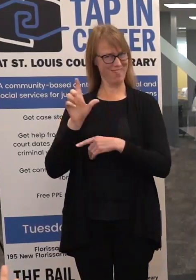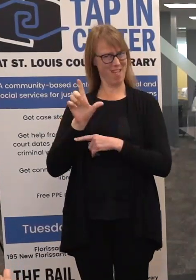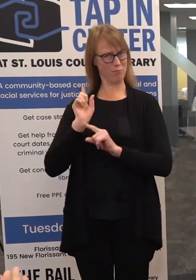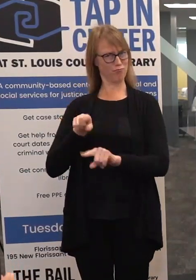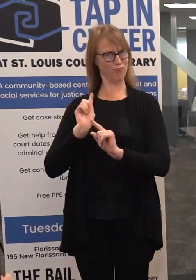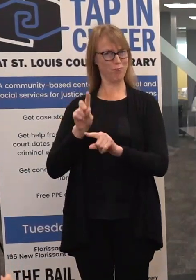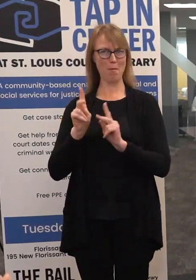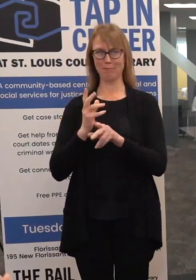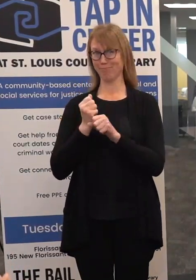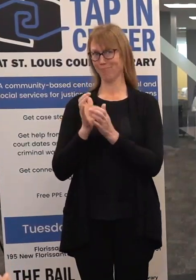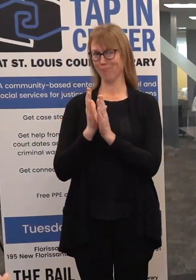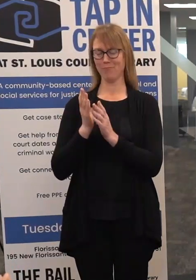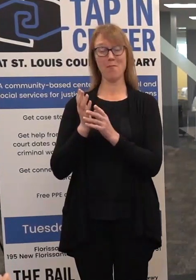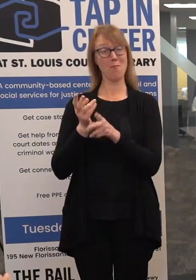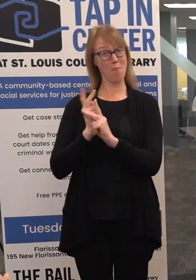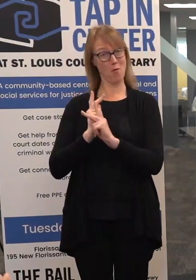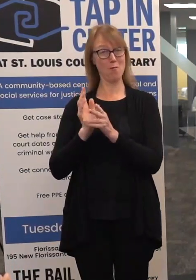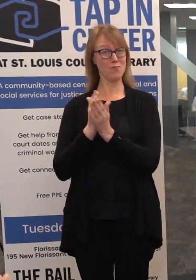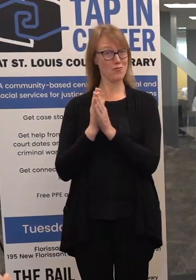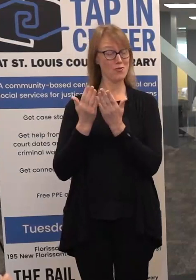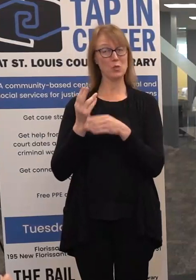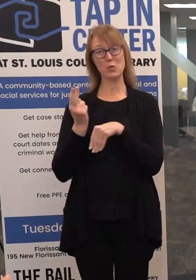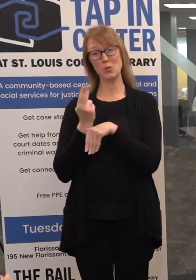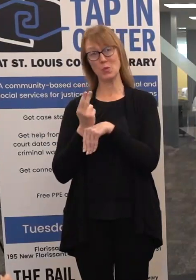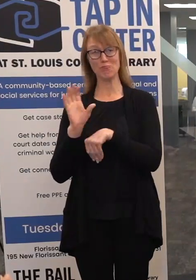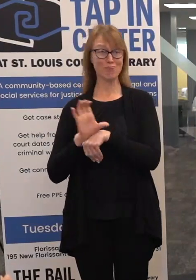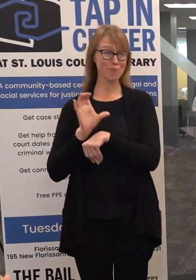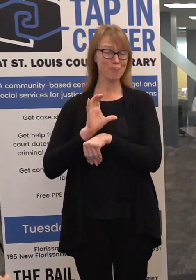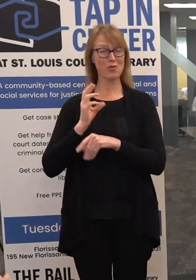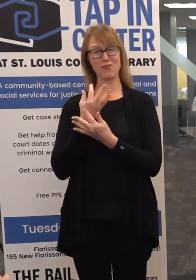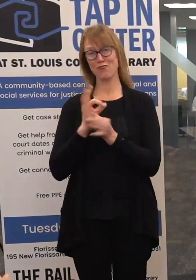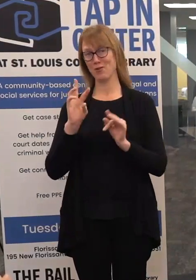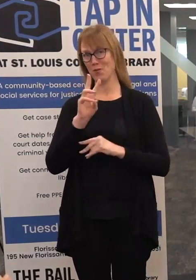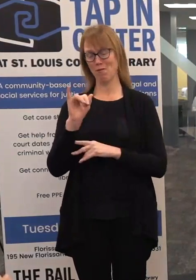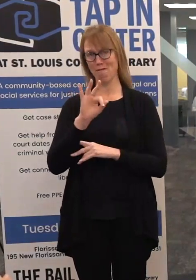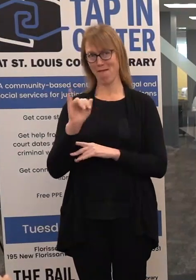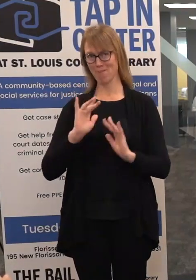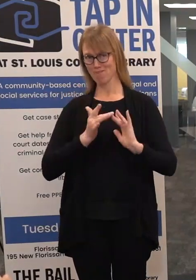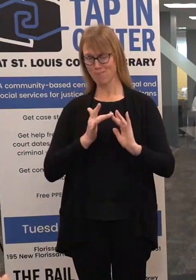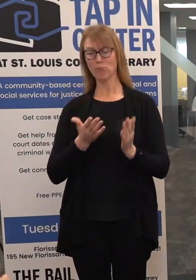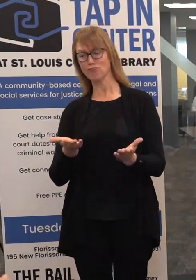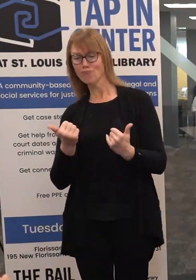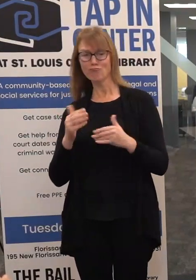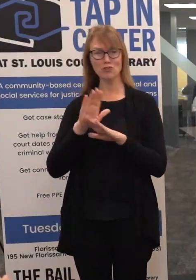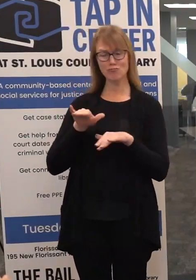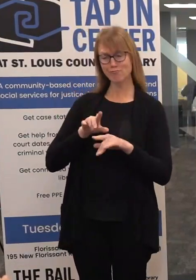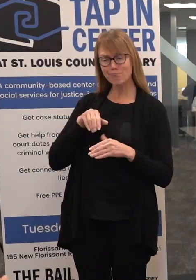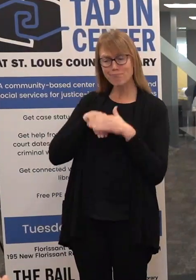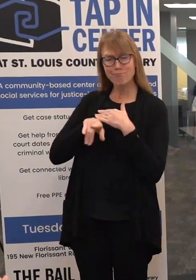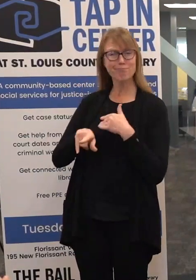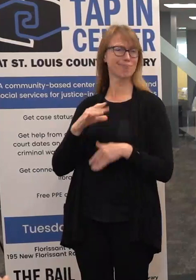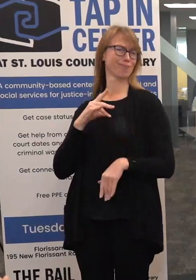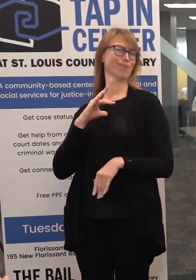fabulous programs for all ages, using the public computers or free Wi-Fi, and bringing their kids to the amazing Discovery Zone,